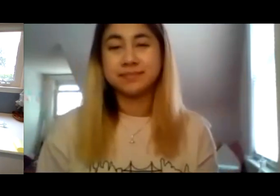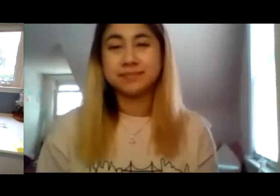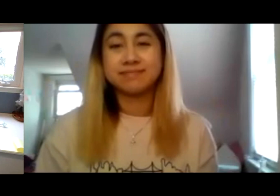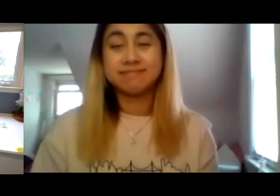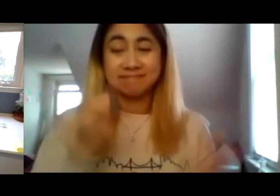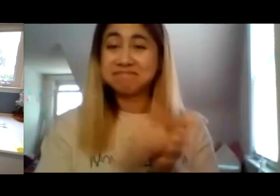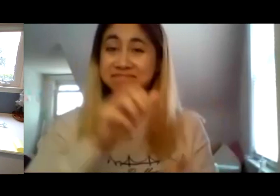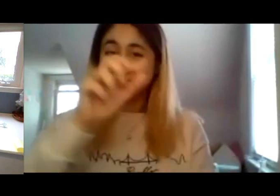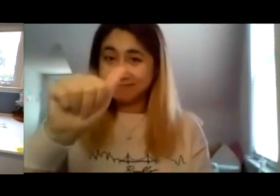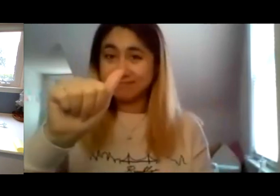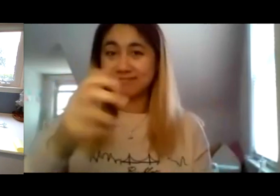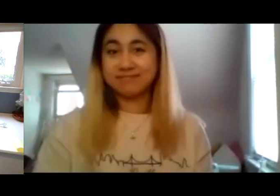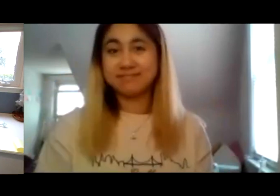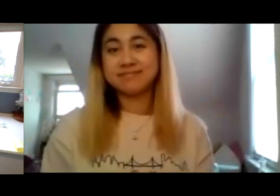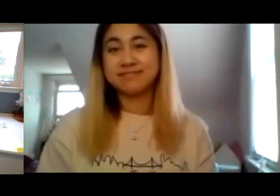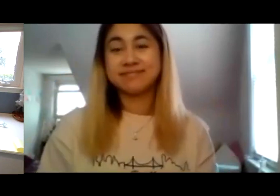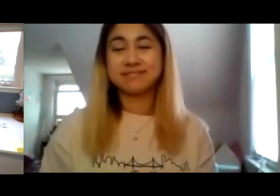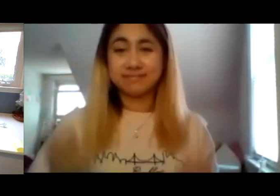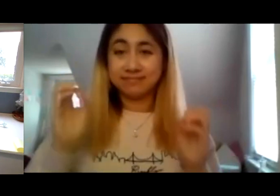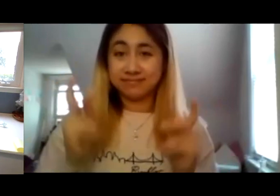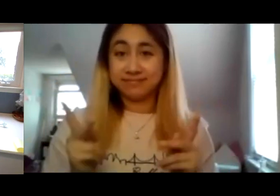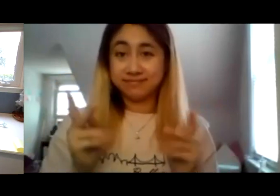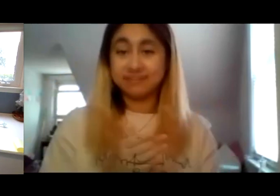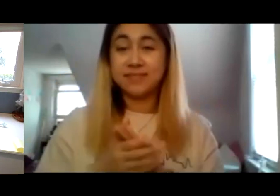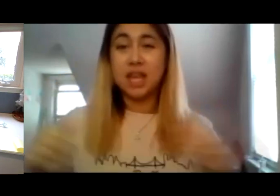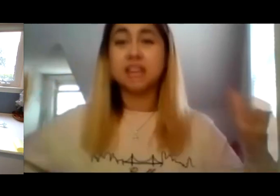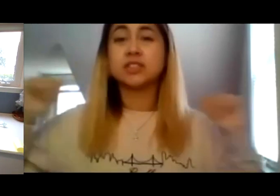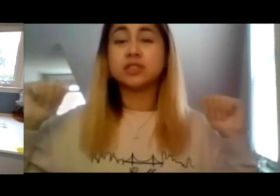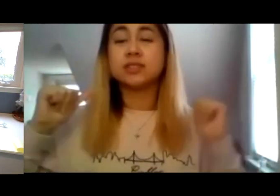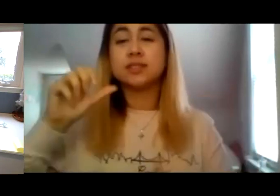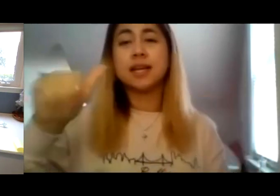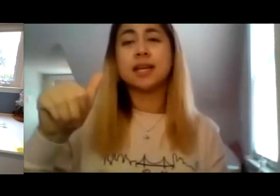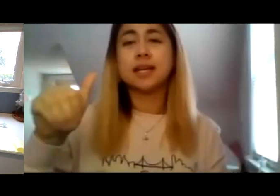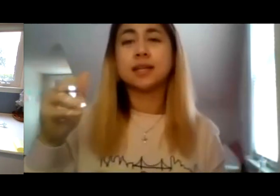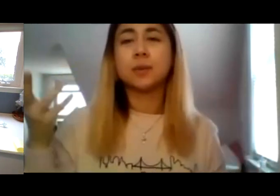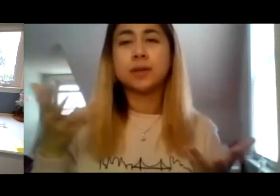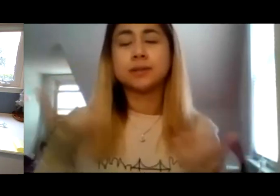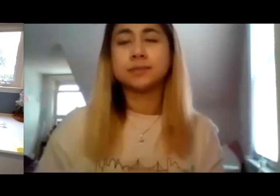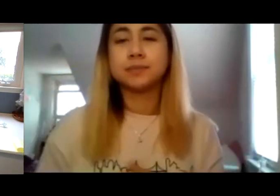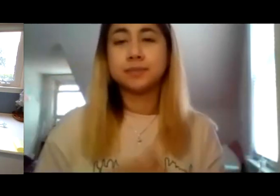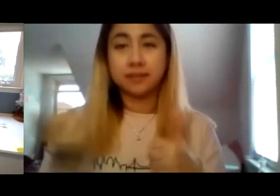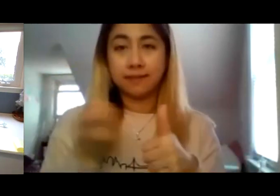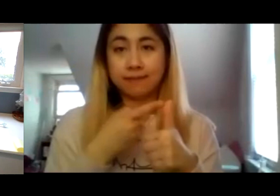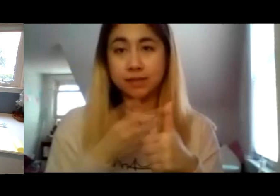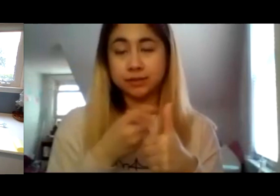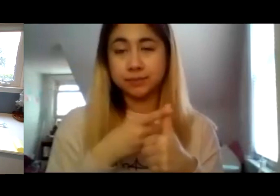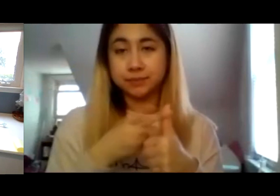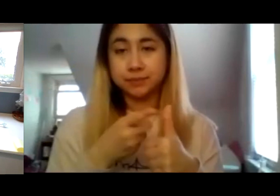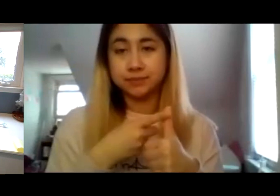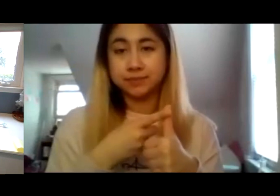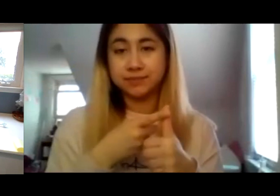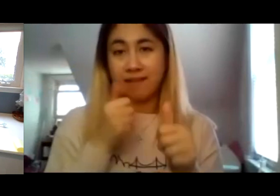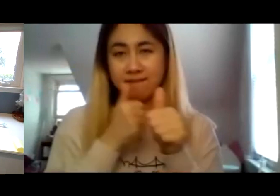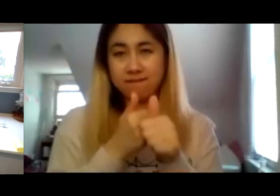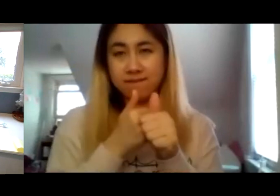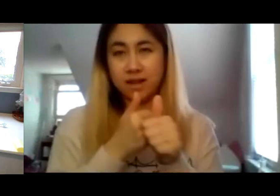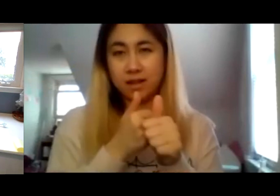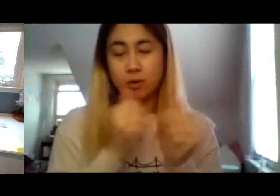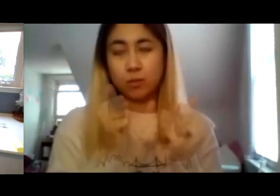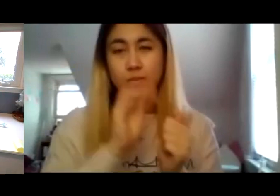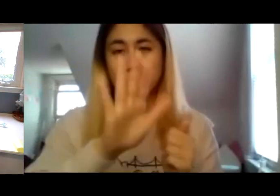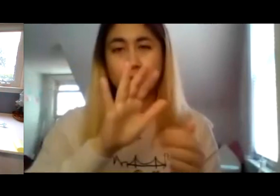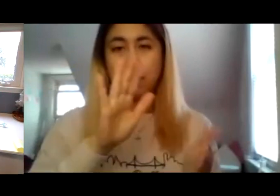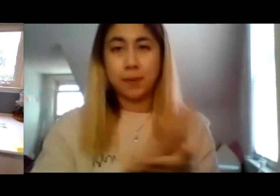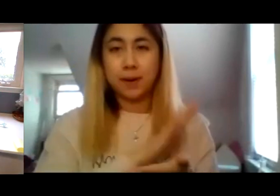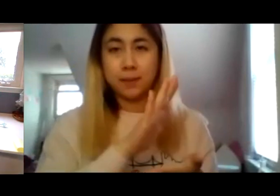letter A. Okay, our exercises for A was first, you could follow along with your paper. If